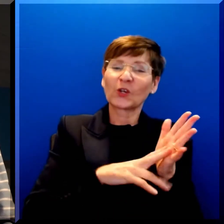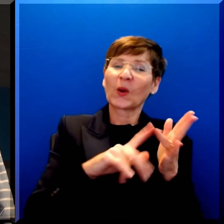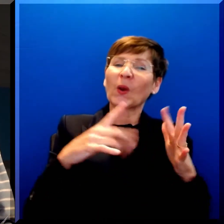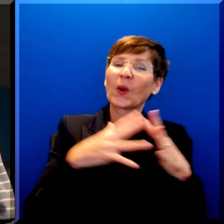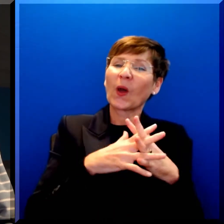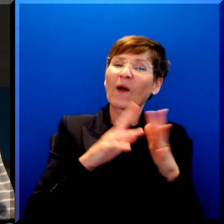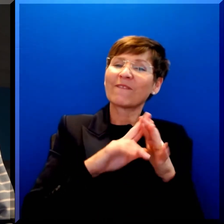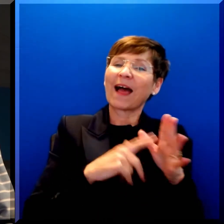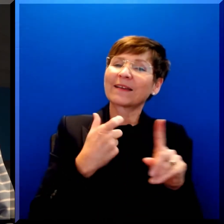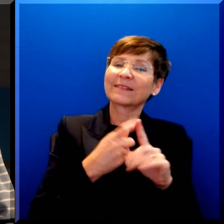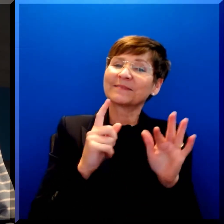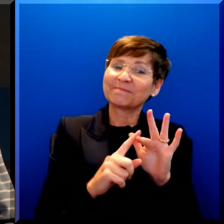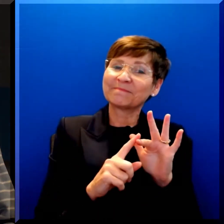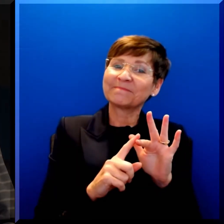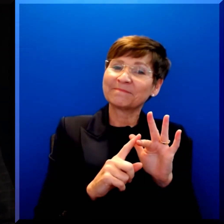snowflakes.